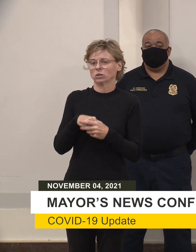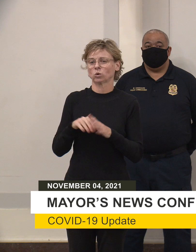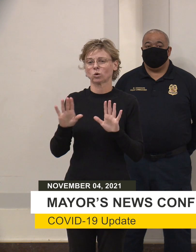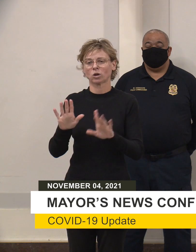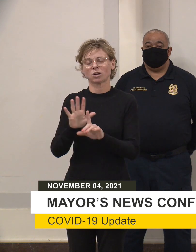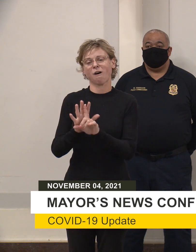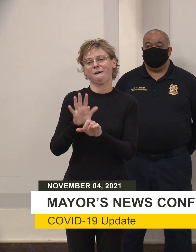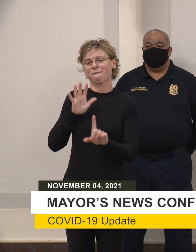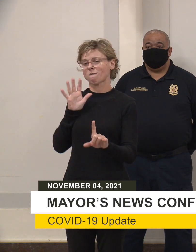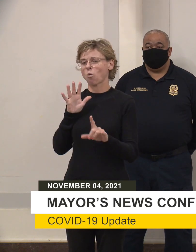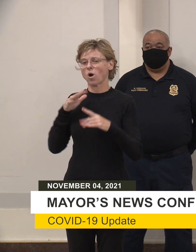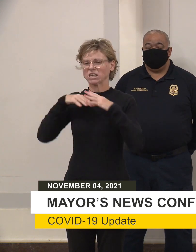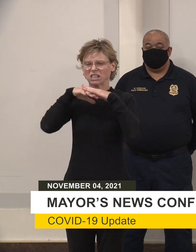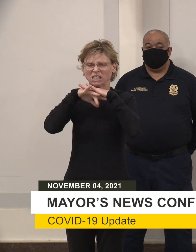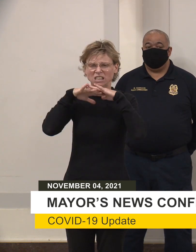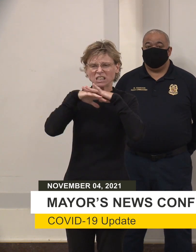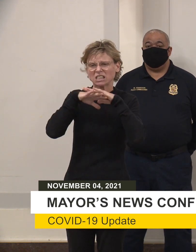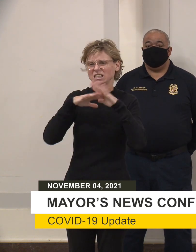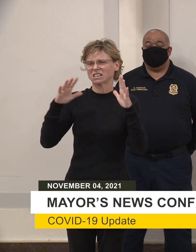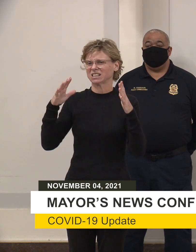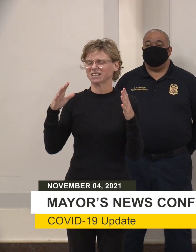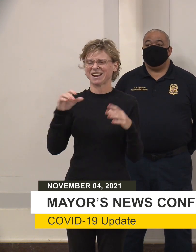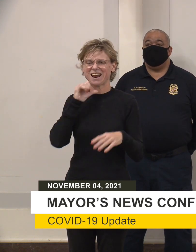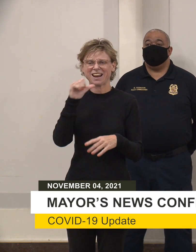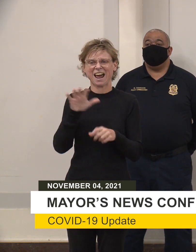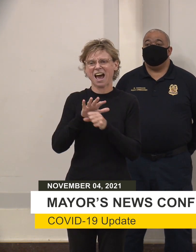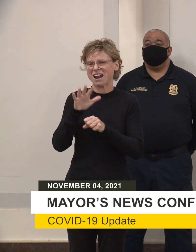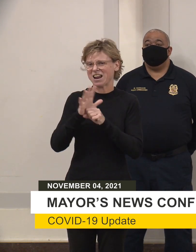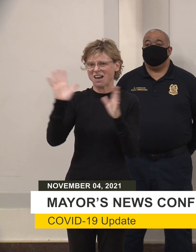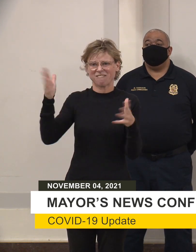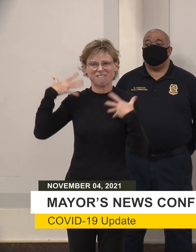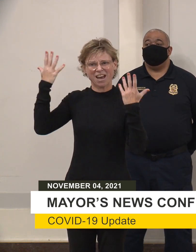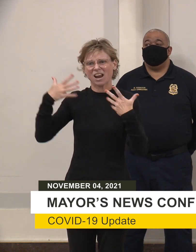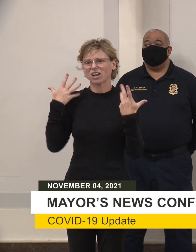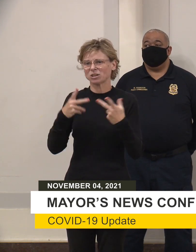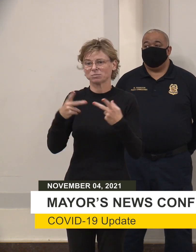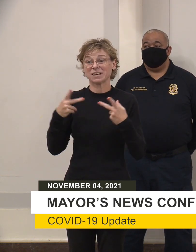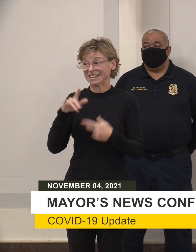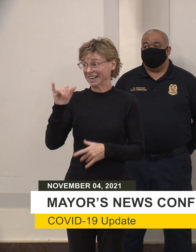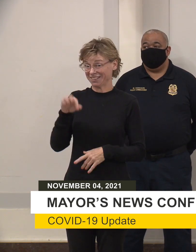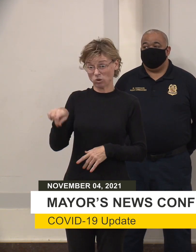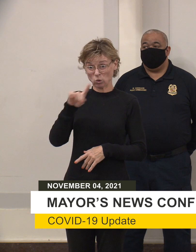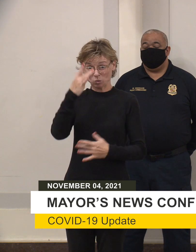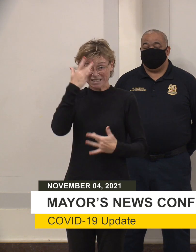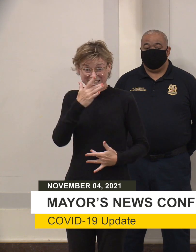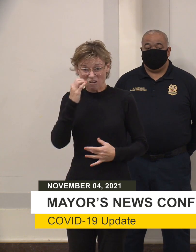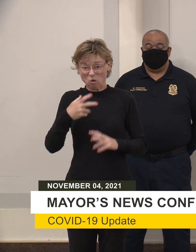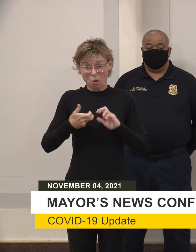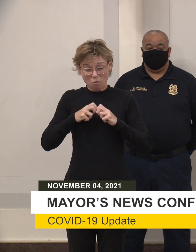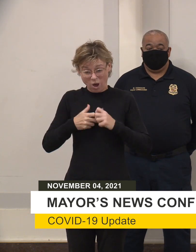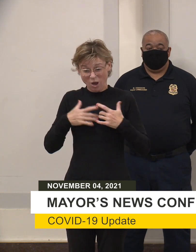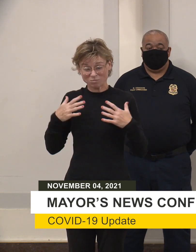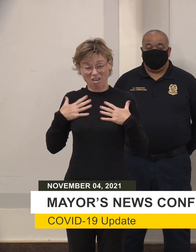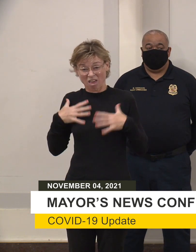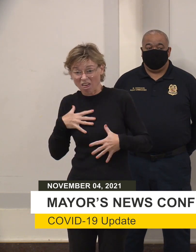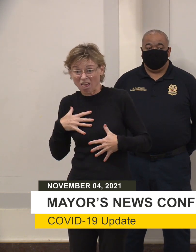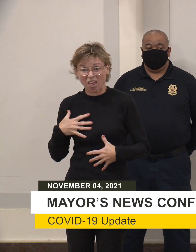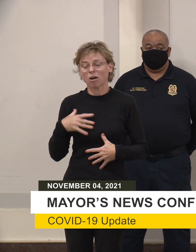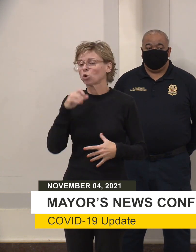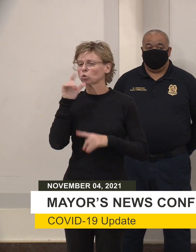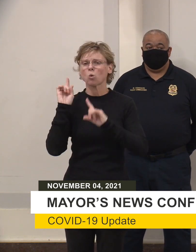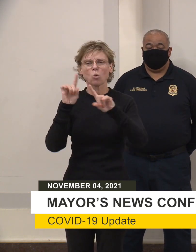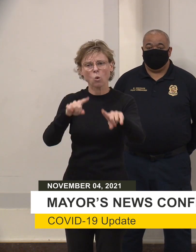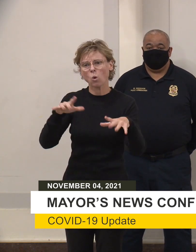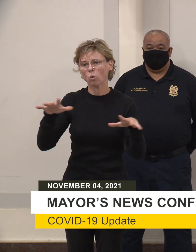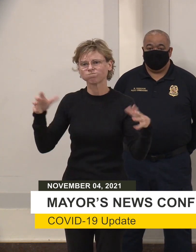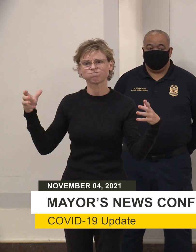poorly ventilated spaces. If you're sick or have symptoms, don't host or attend a gathering. Get tested if you have symptoms or have a